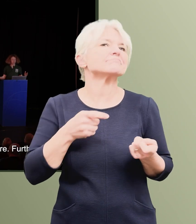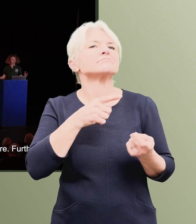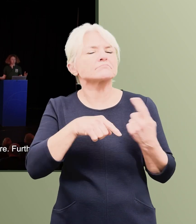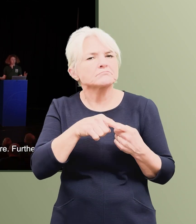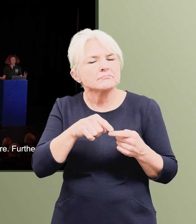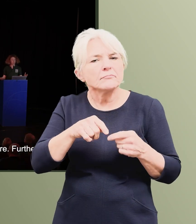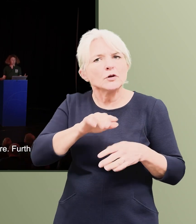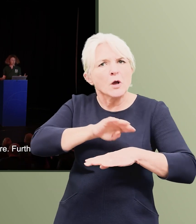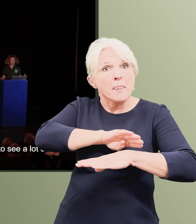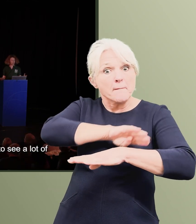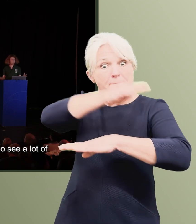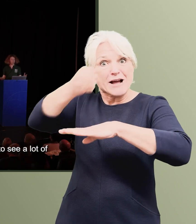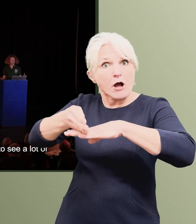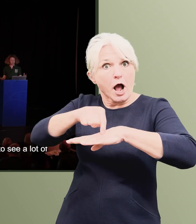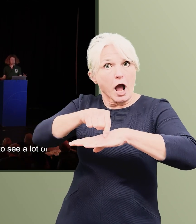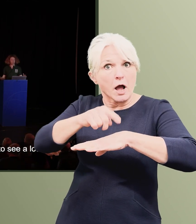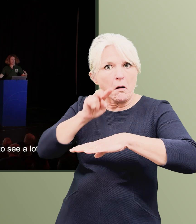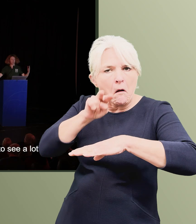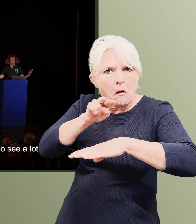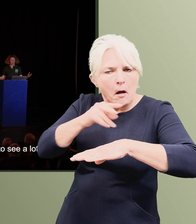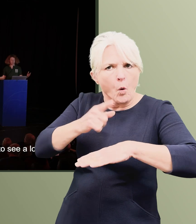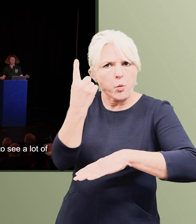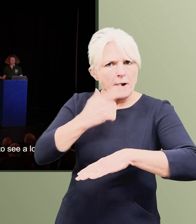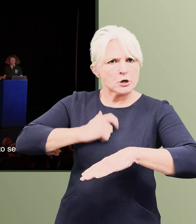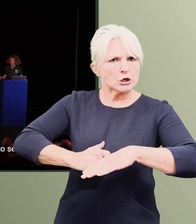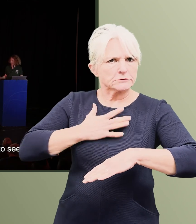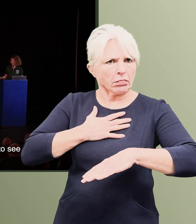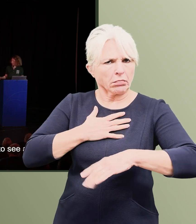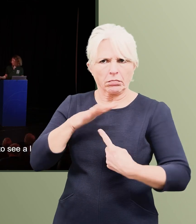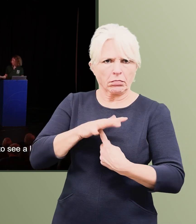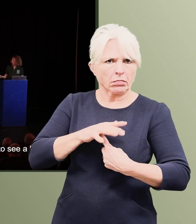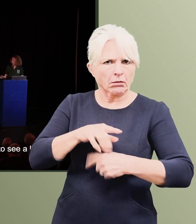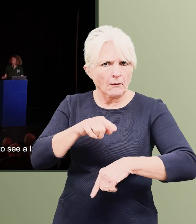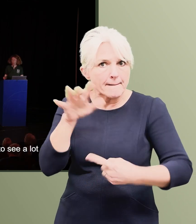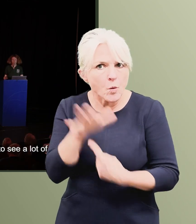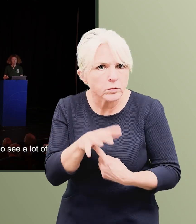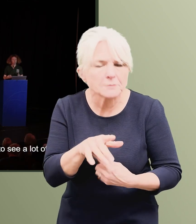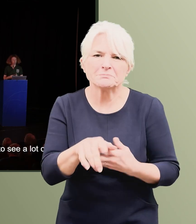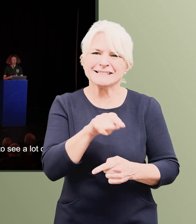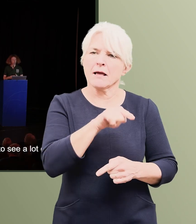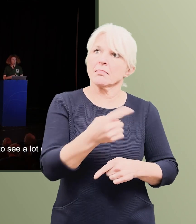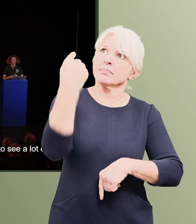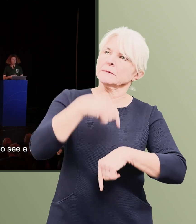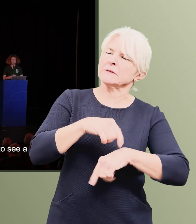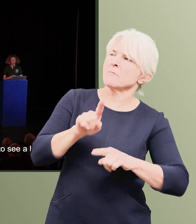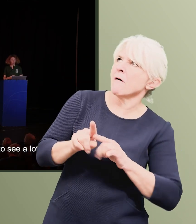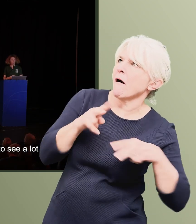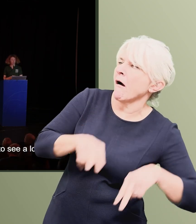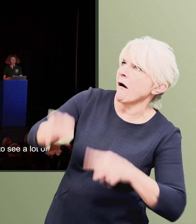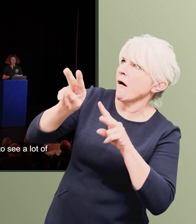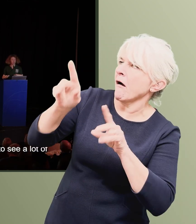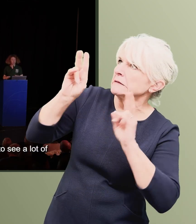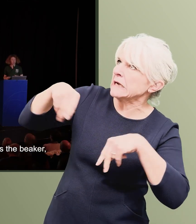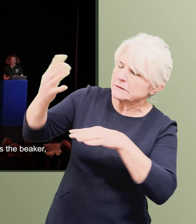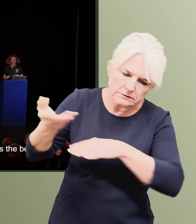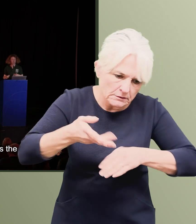out, there's often secondary burials who are less important, etc., etc., etc. You also start to see a lot of